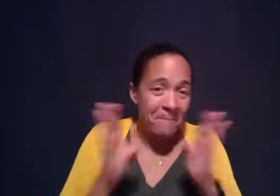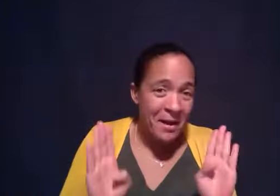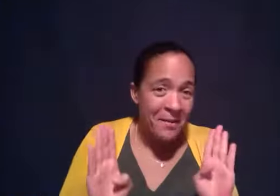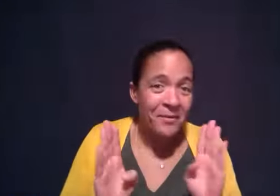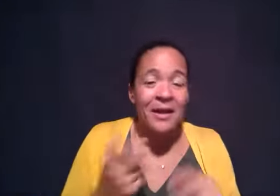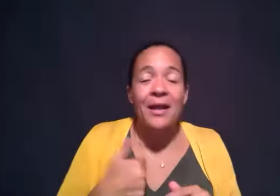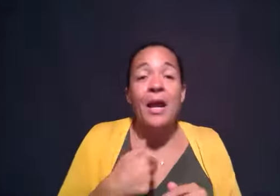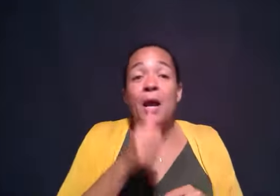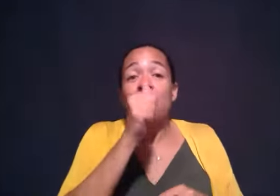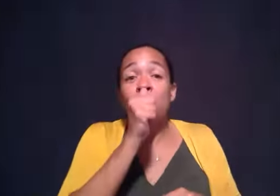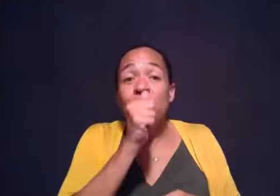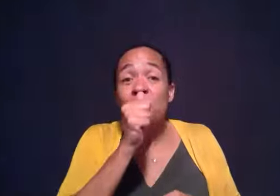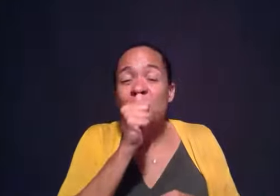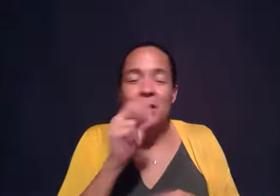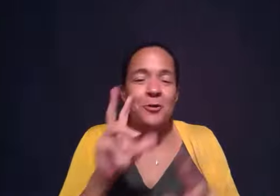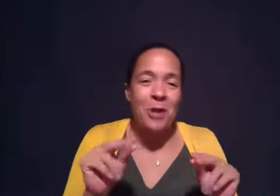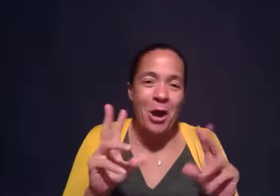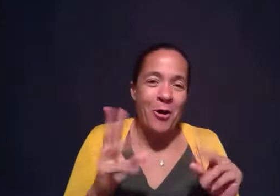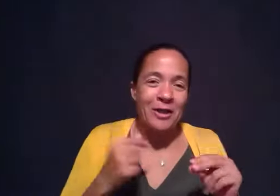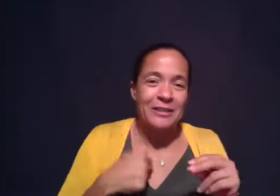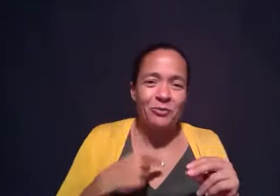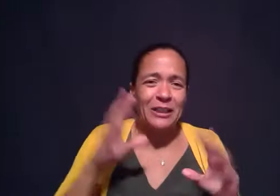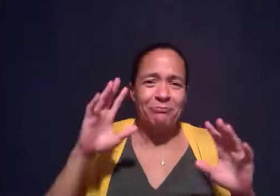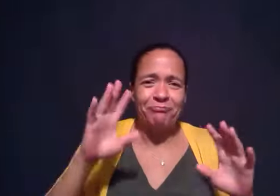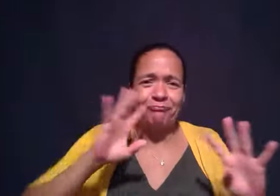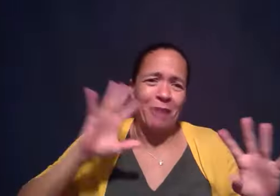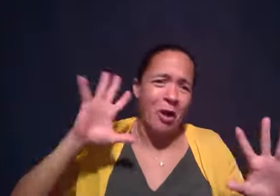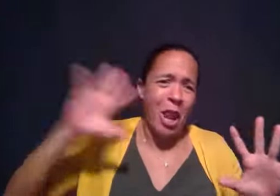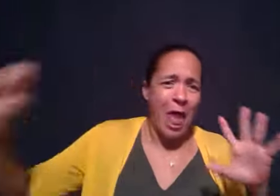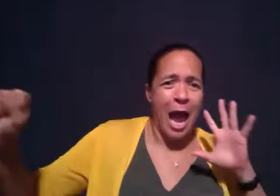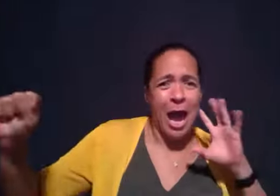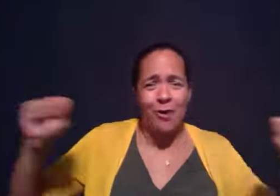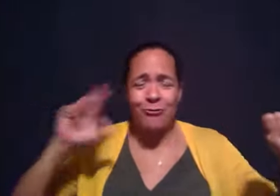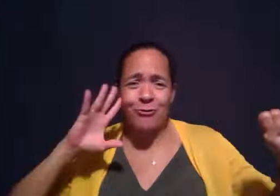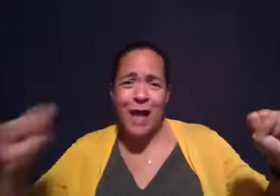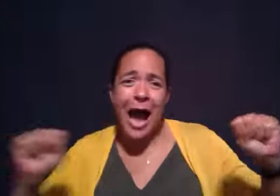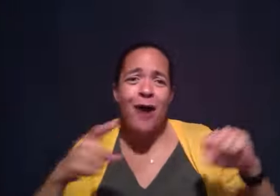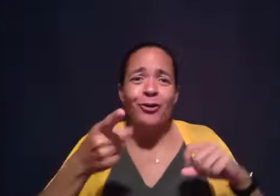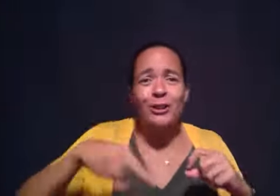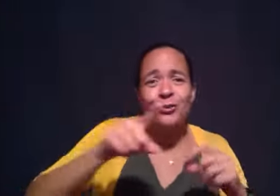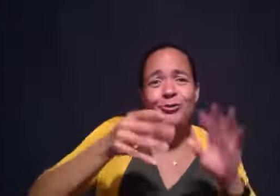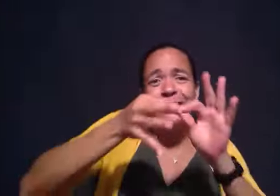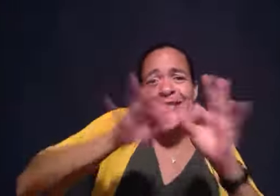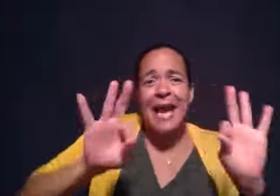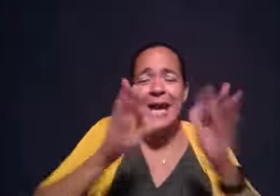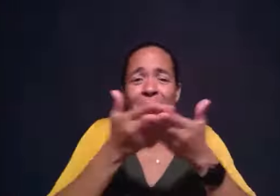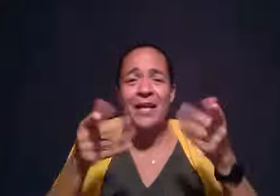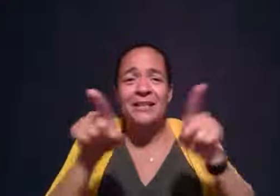volume control and you say stuff like, isn't that just like an alcoholic? And you just laugh